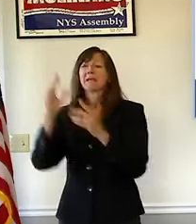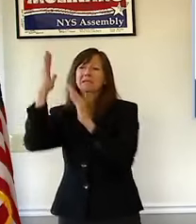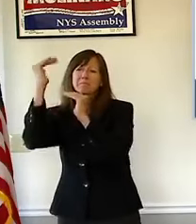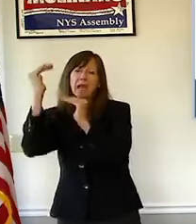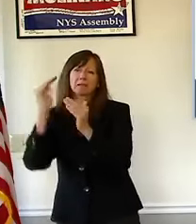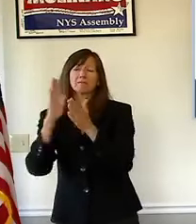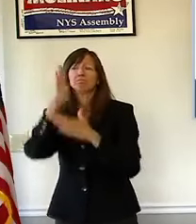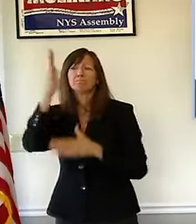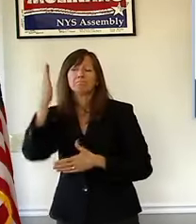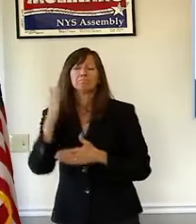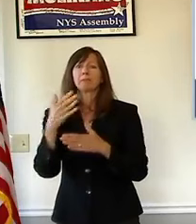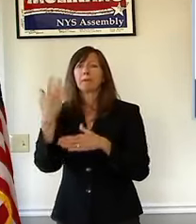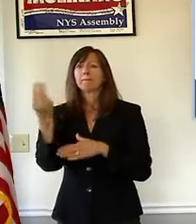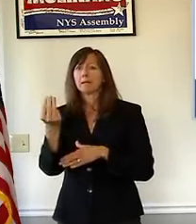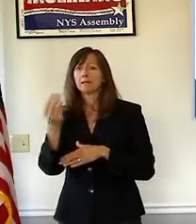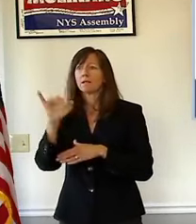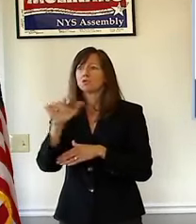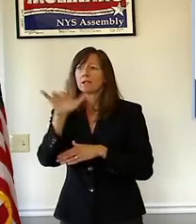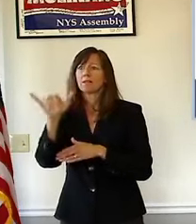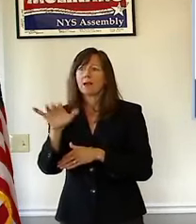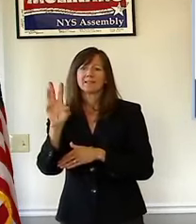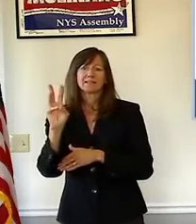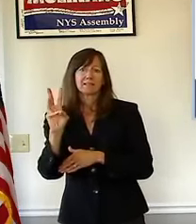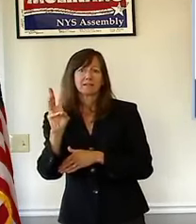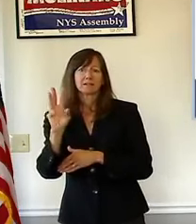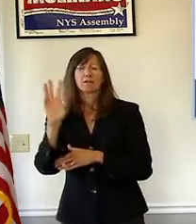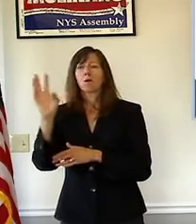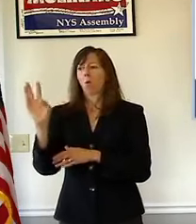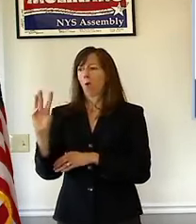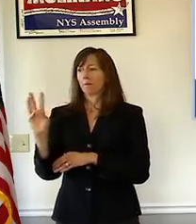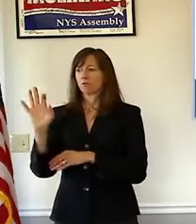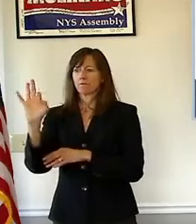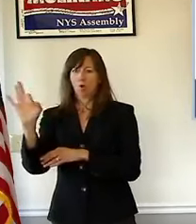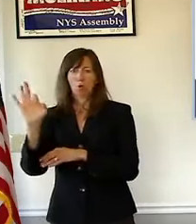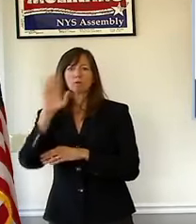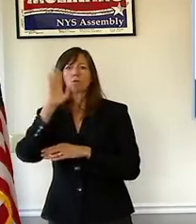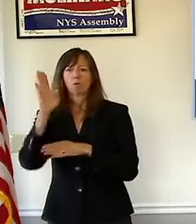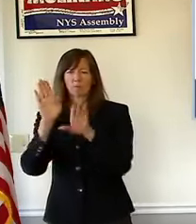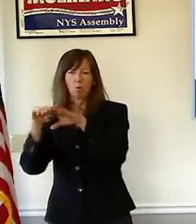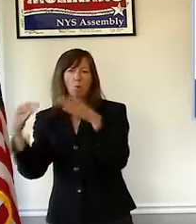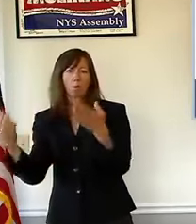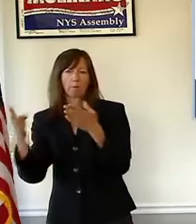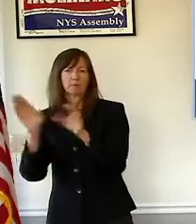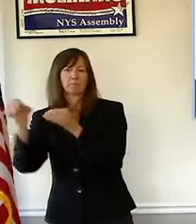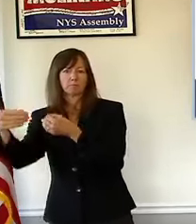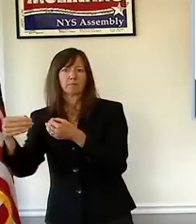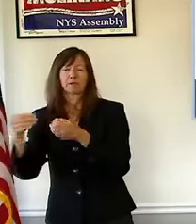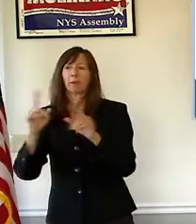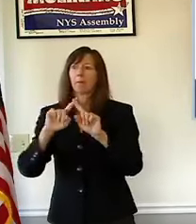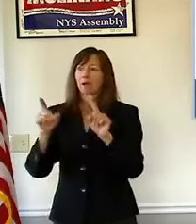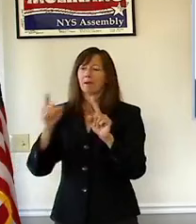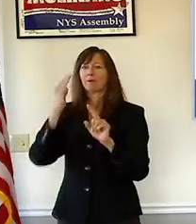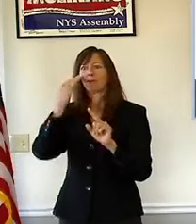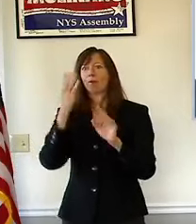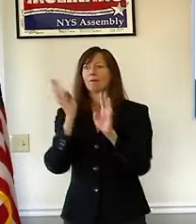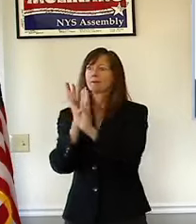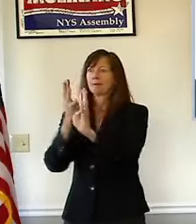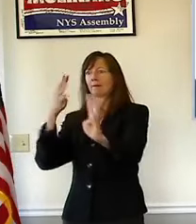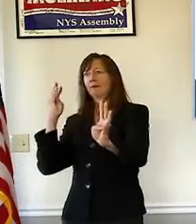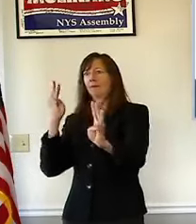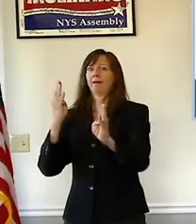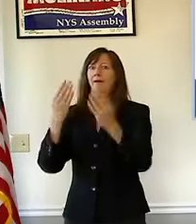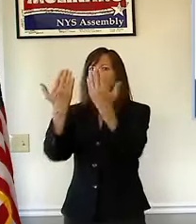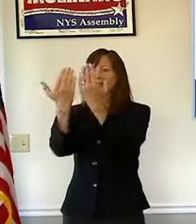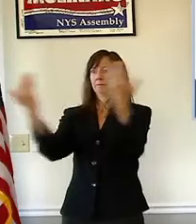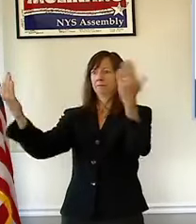or about Monday, July the 6th. They're waiting, there's, as you can imagine, a backlog in plexiglass purchasing. So to